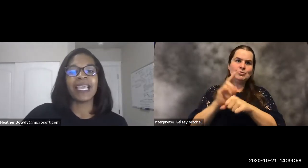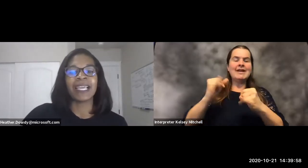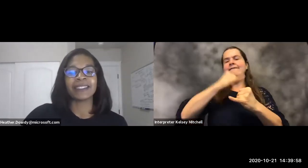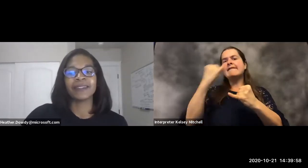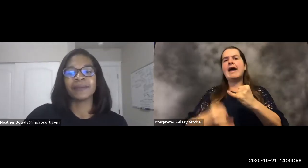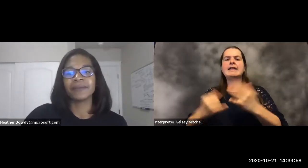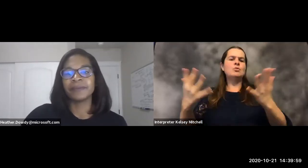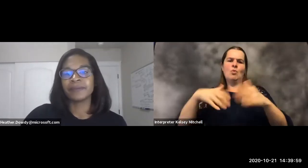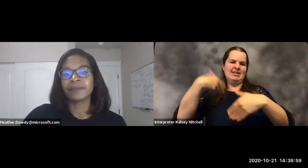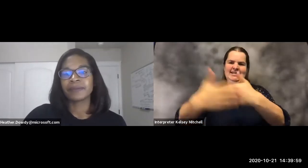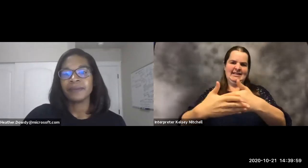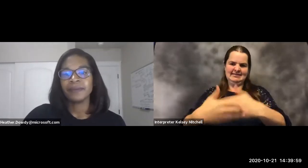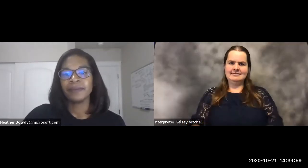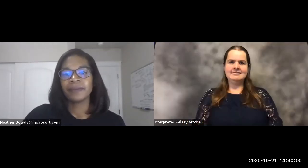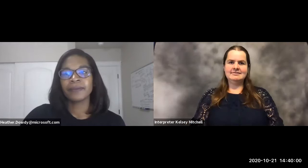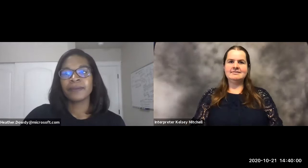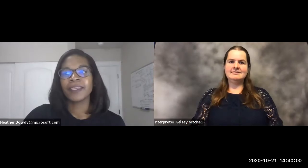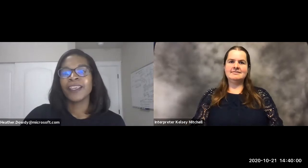what's next?